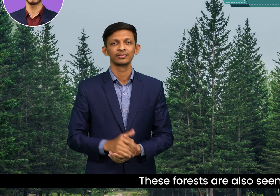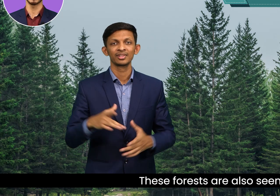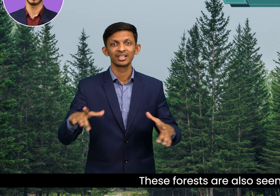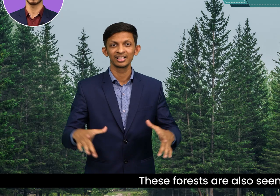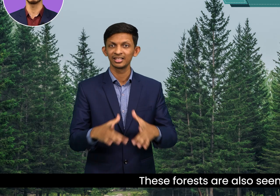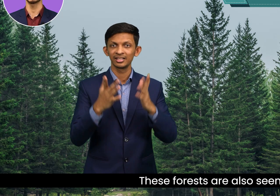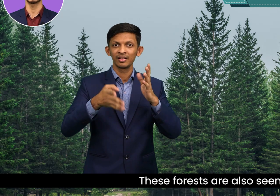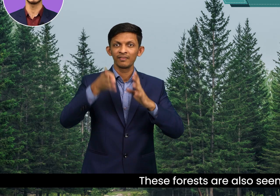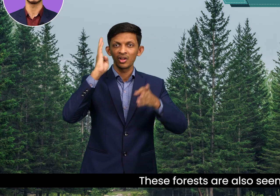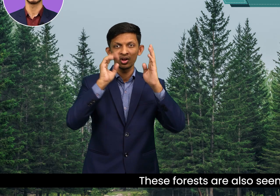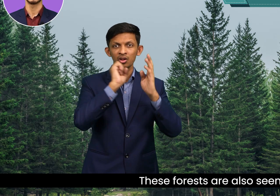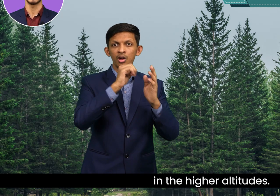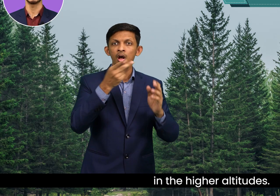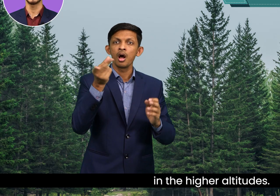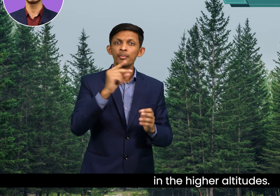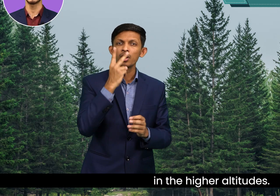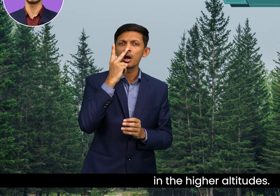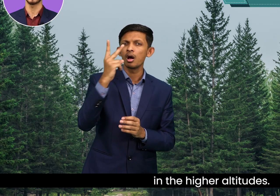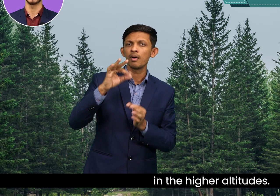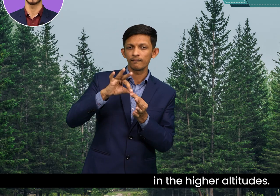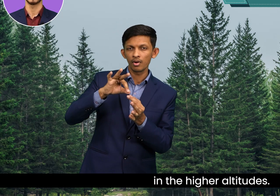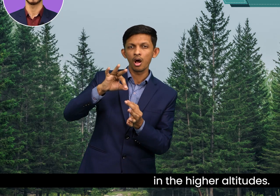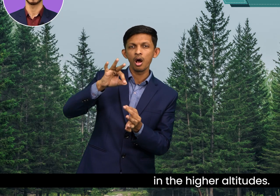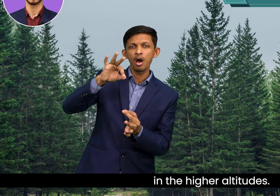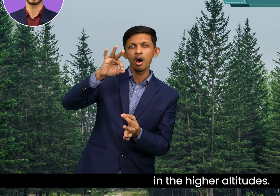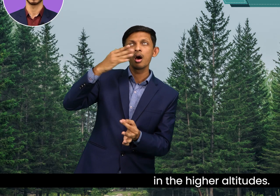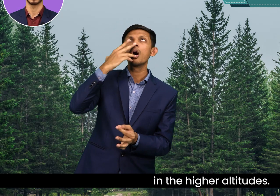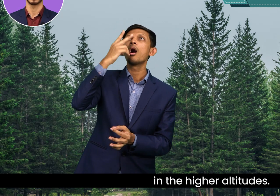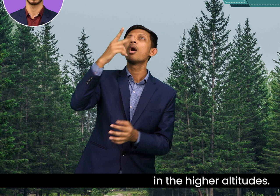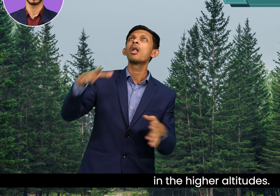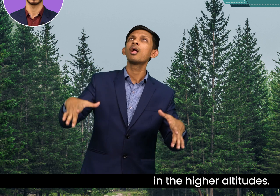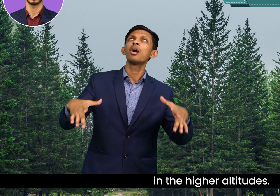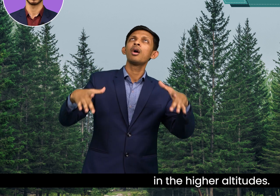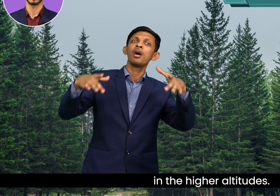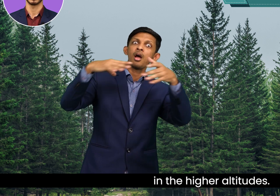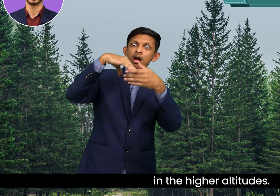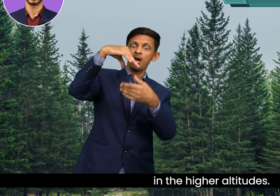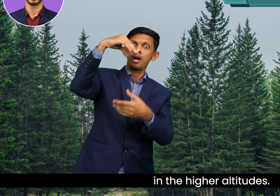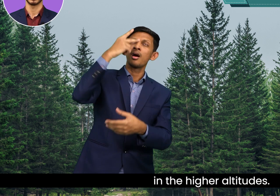These forests are also seen in the higher altitudes.